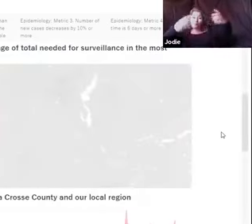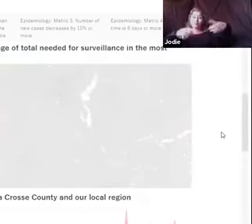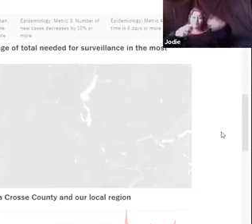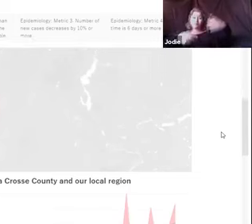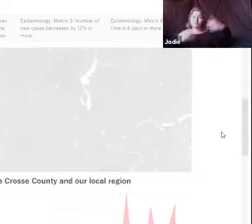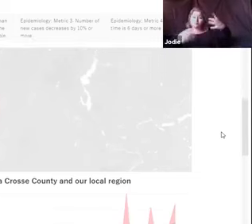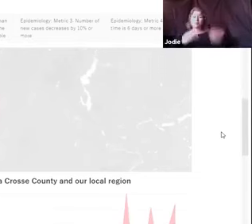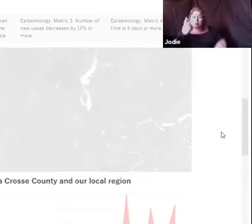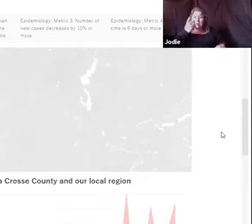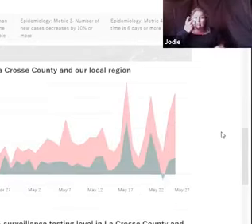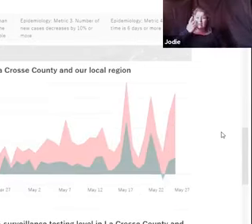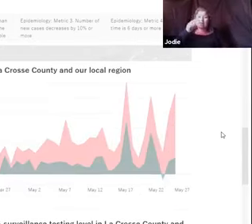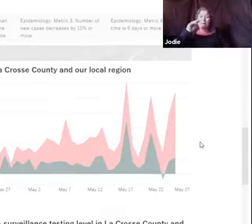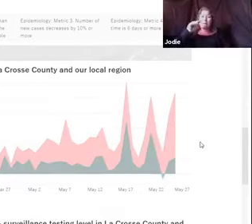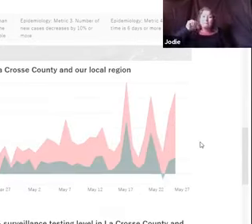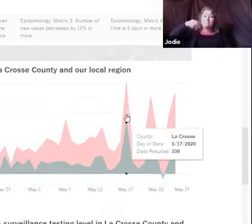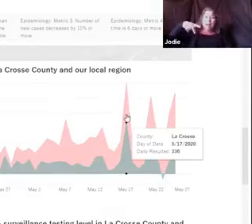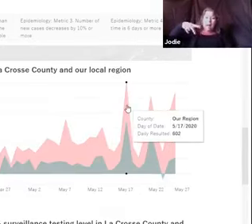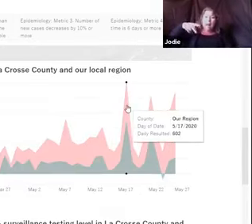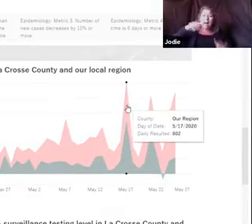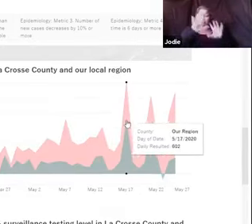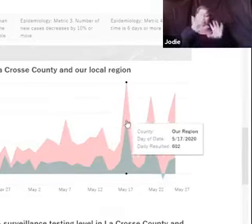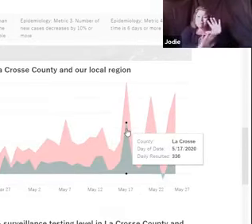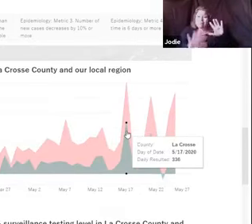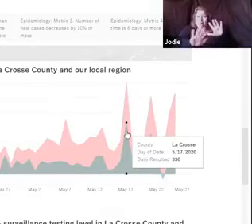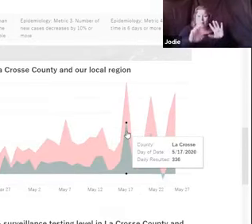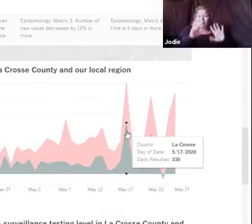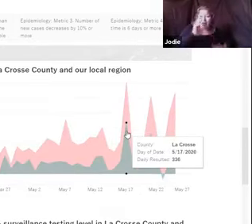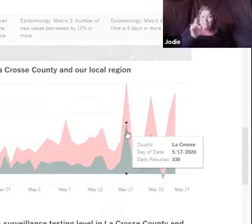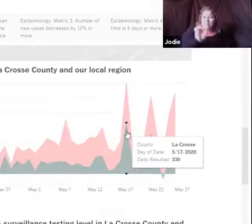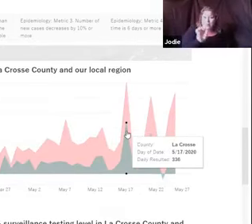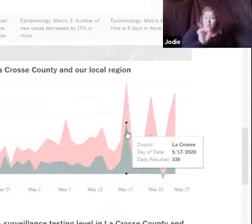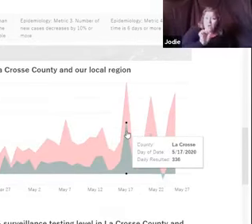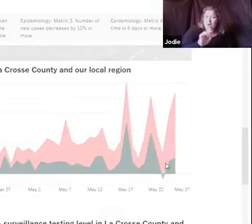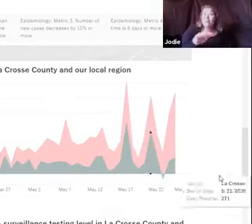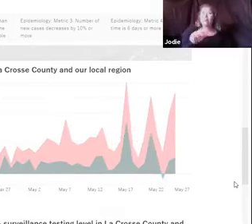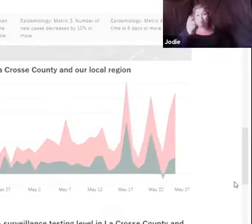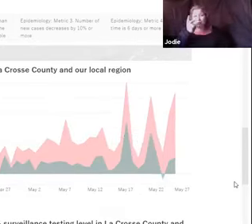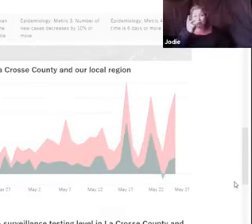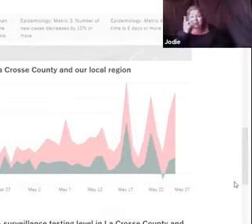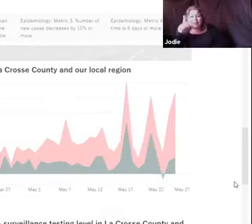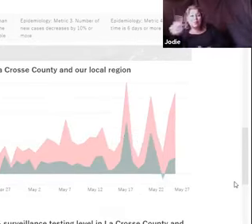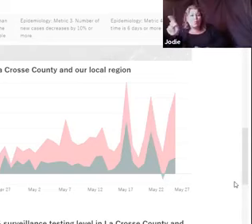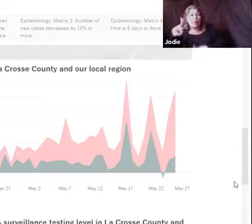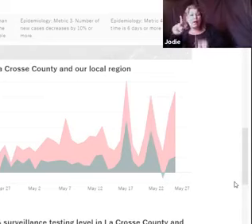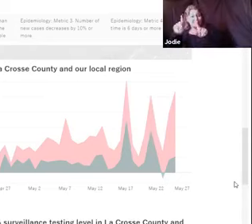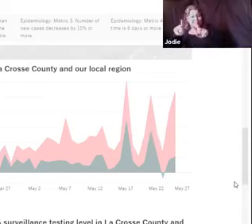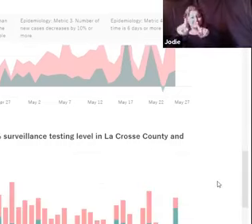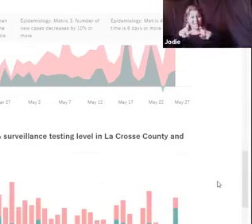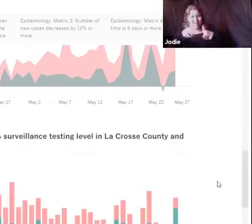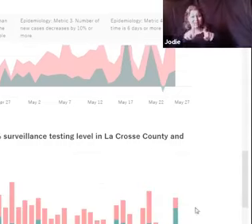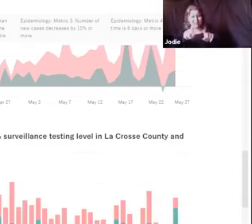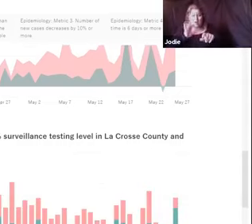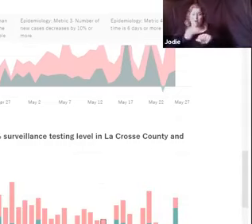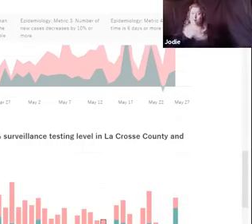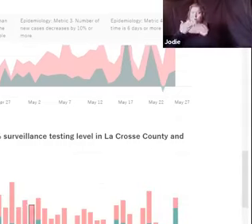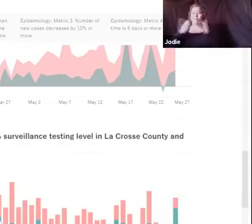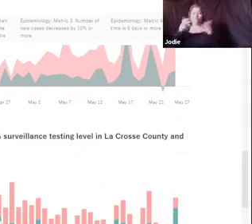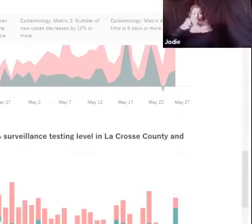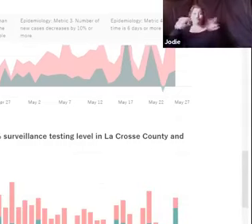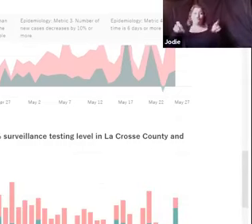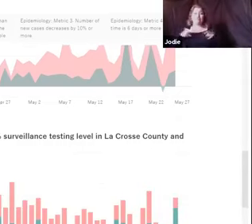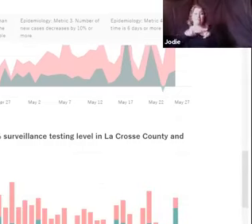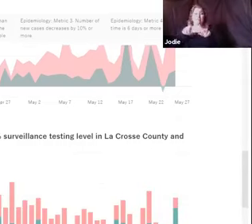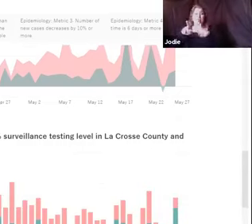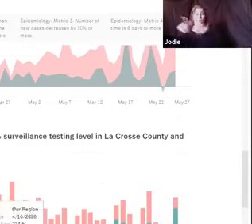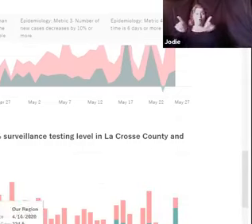to hover over it, to see the number of tests done in our region and in our county, to see where we are in terms of closing